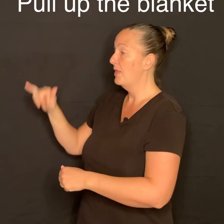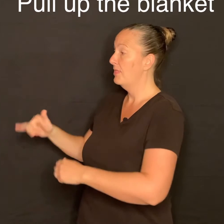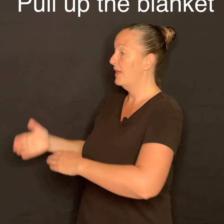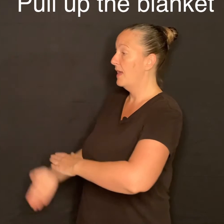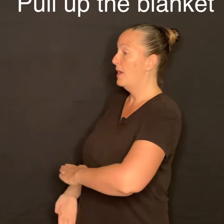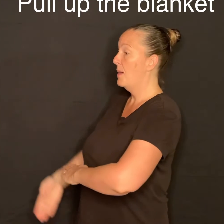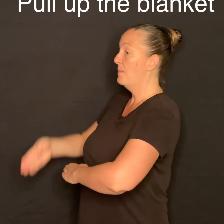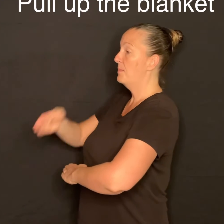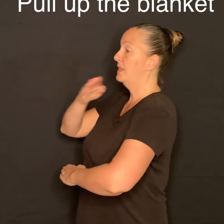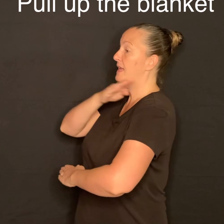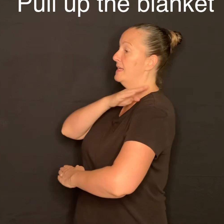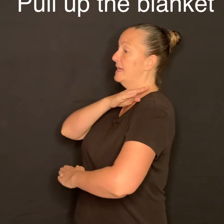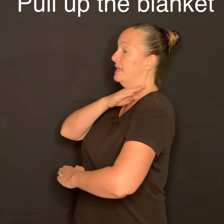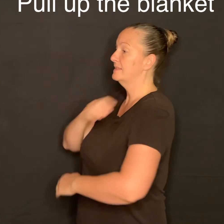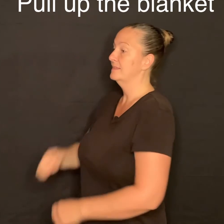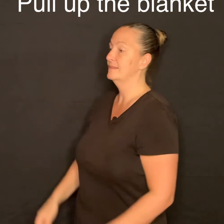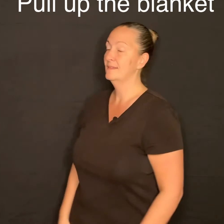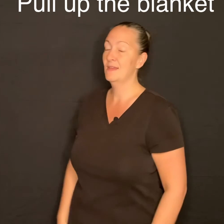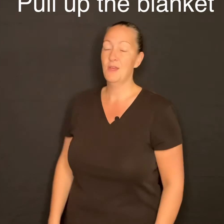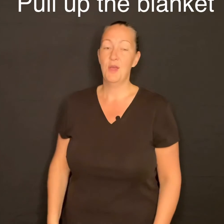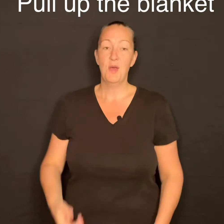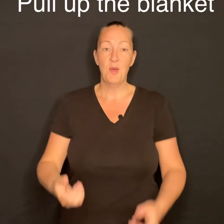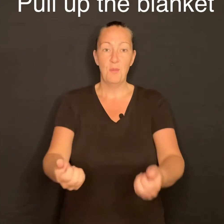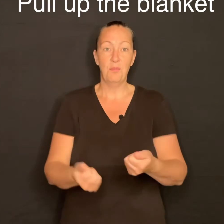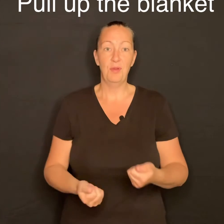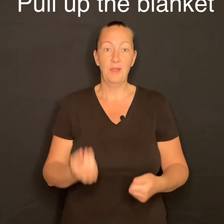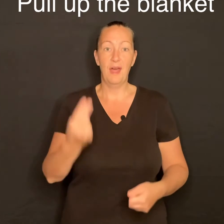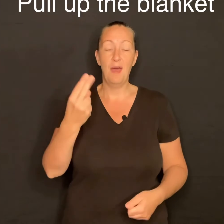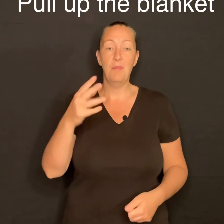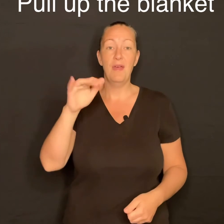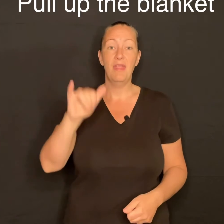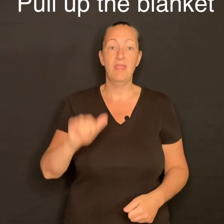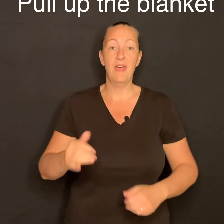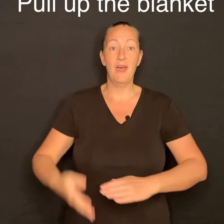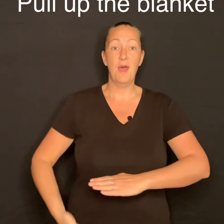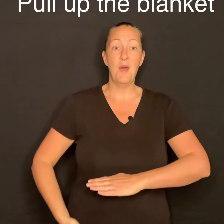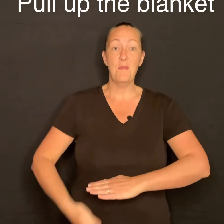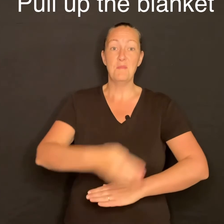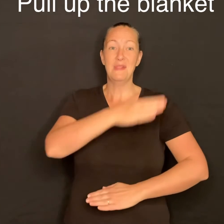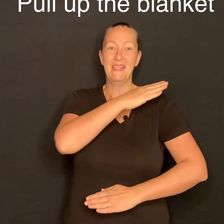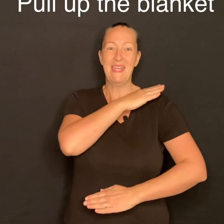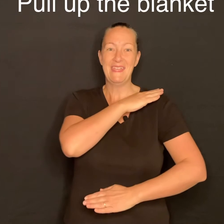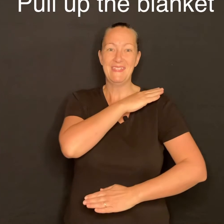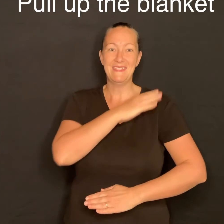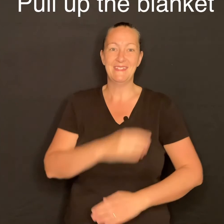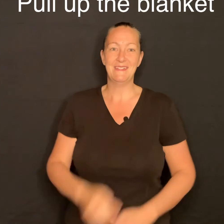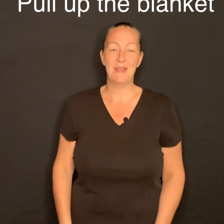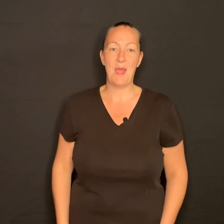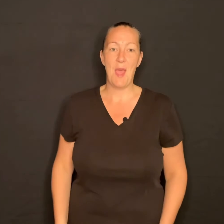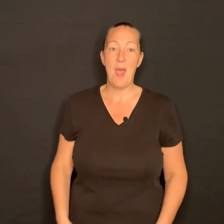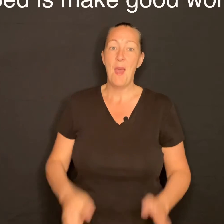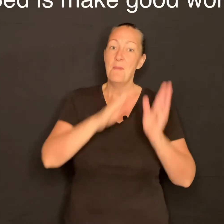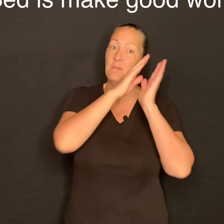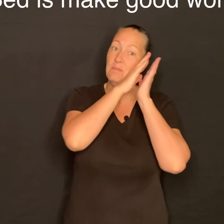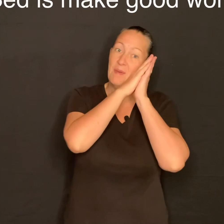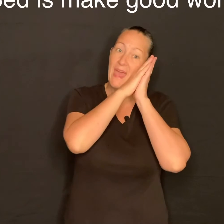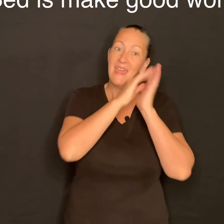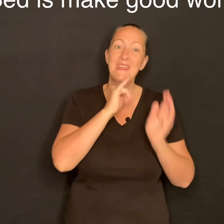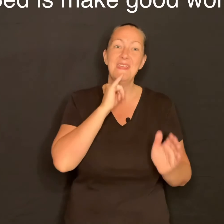the blanket. Pull up the blanket. Bed